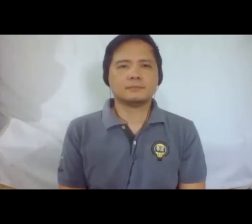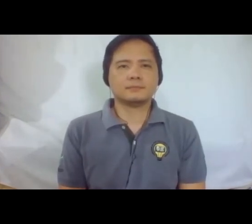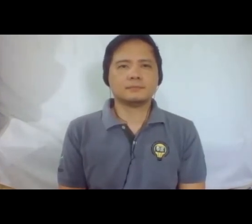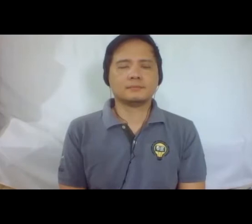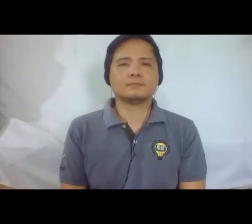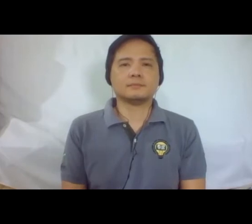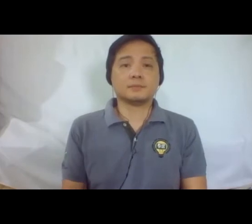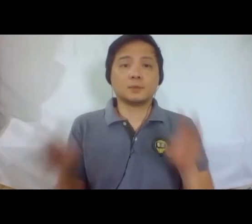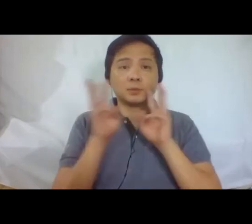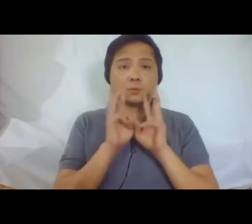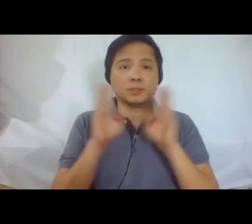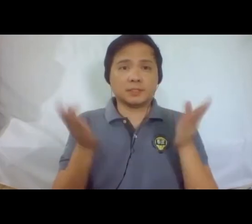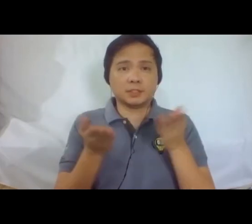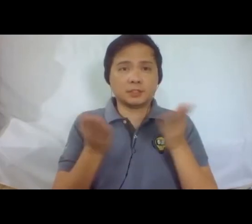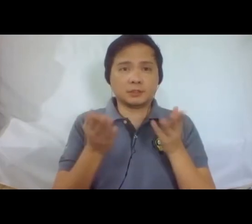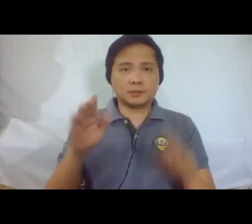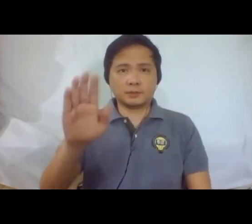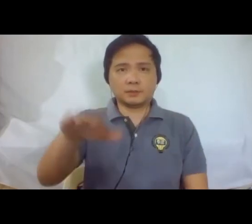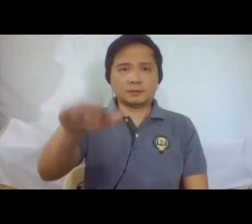So I noticed that